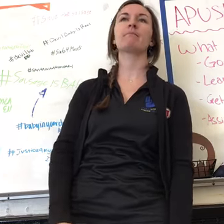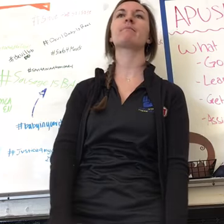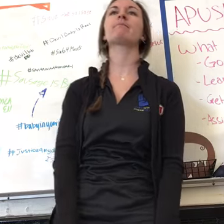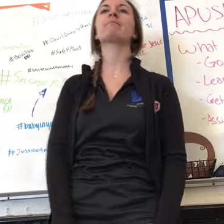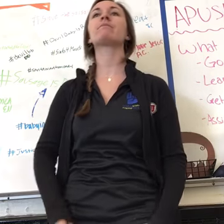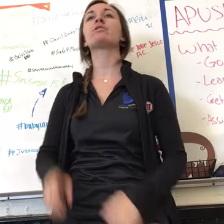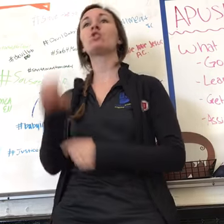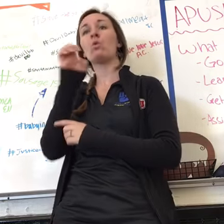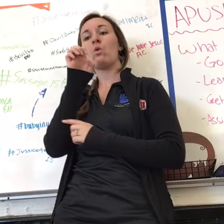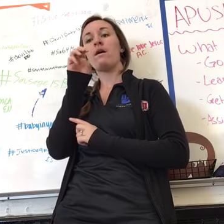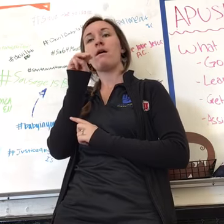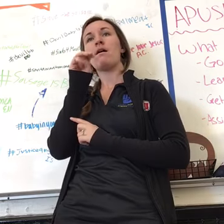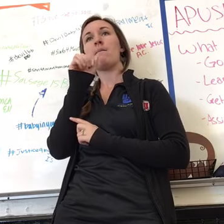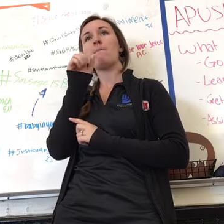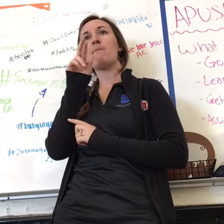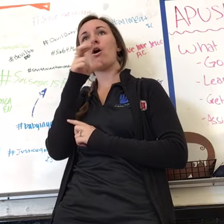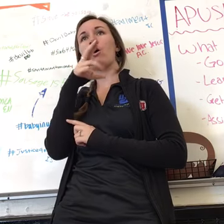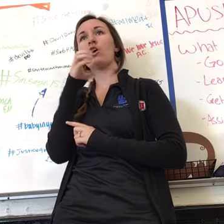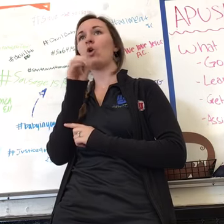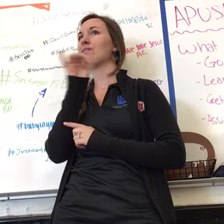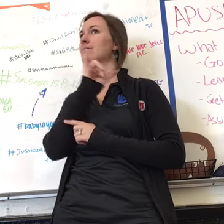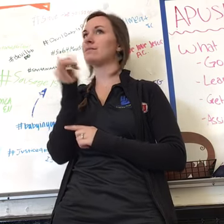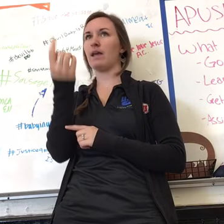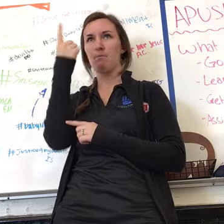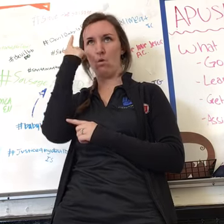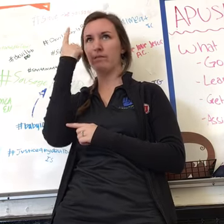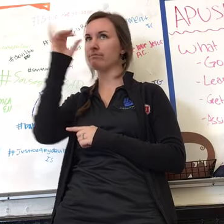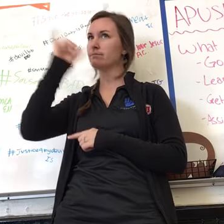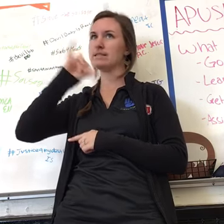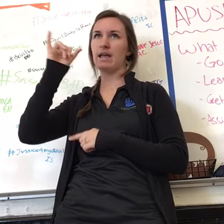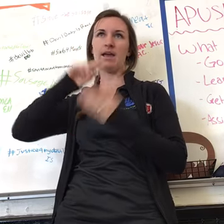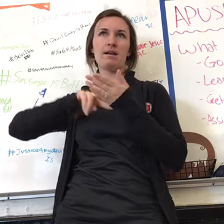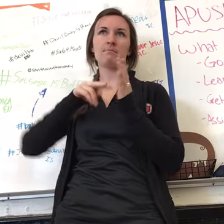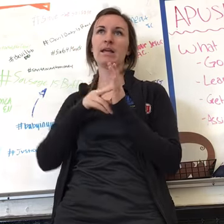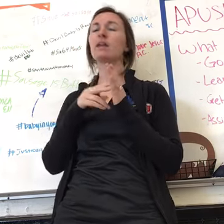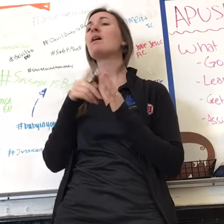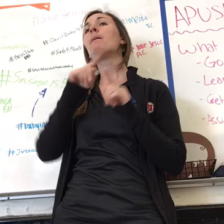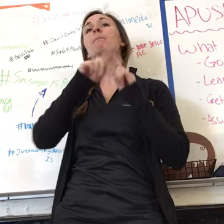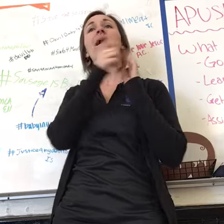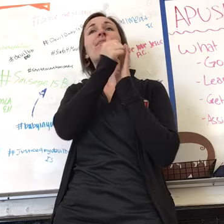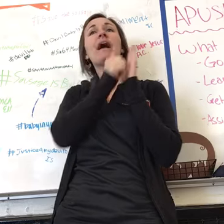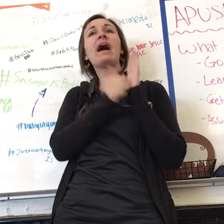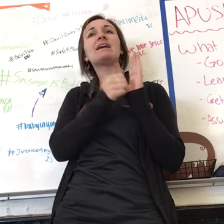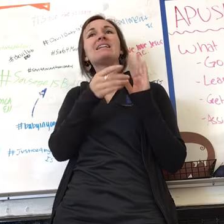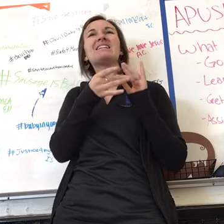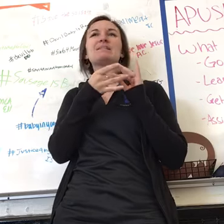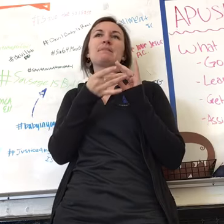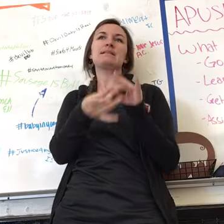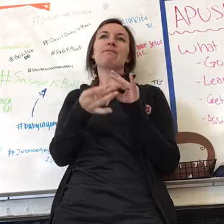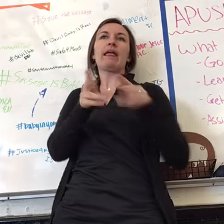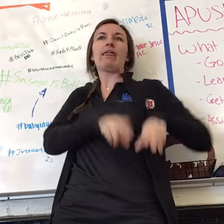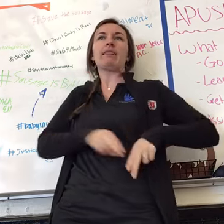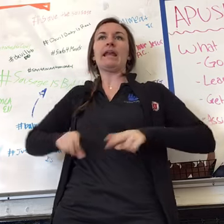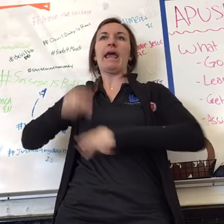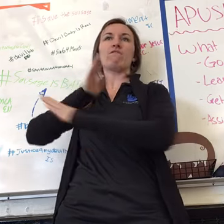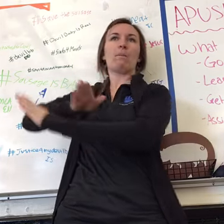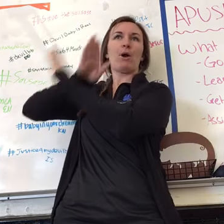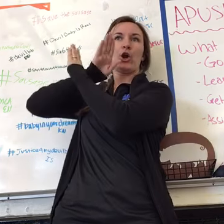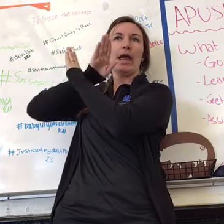Embargo Act these are the two same ones. So Non-Intercourse Act specifically has to do with naval blockades and also stopping impressment. Embargo